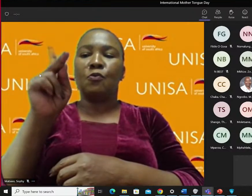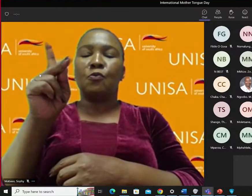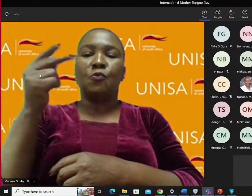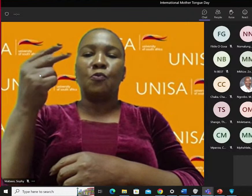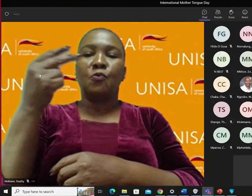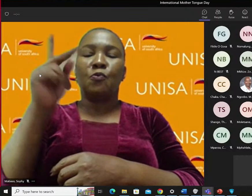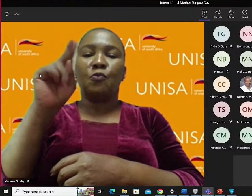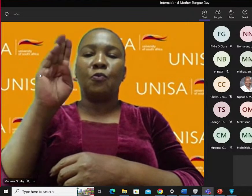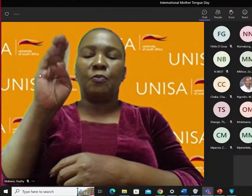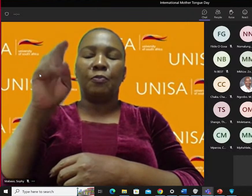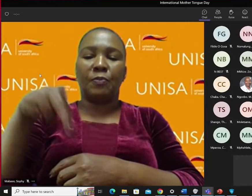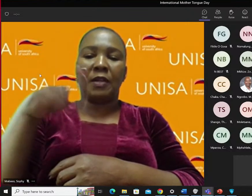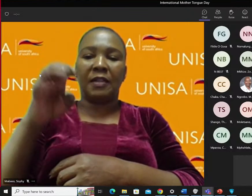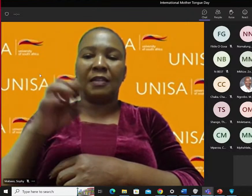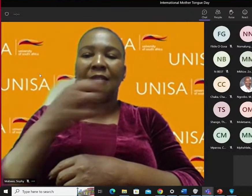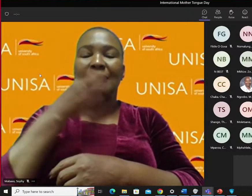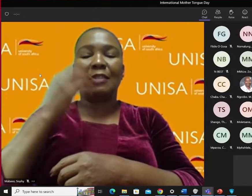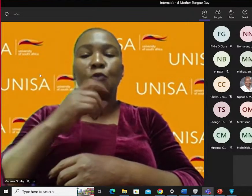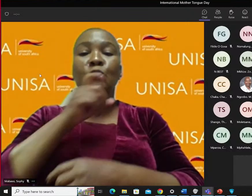using